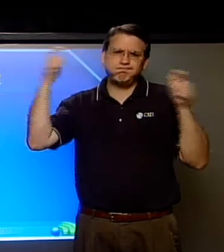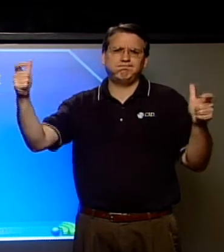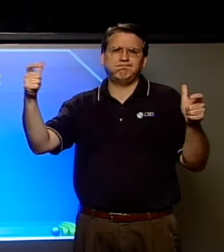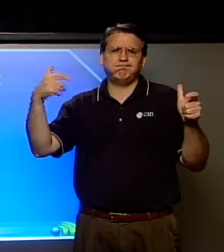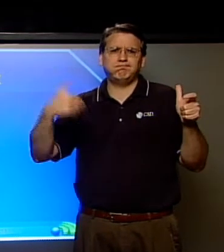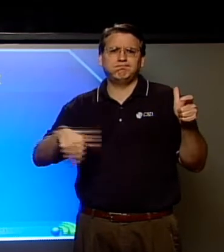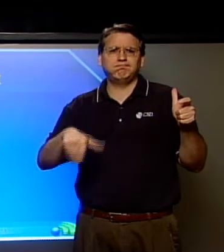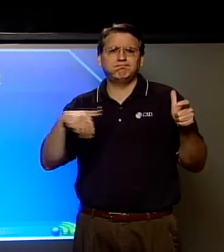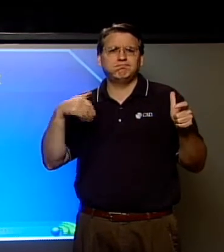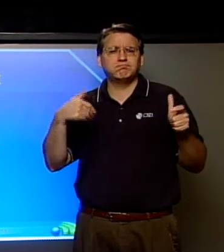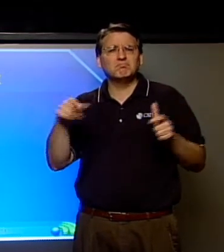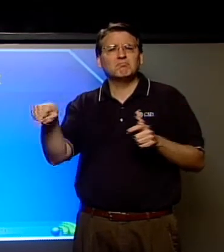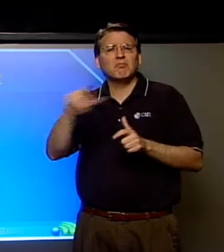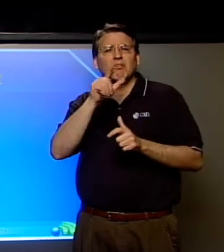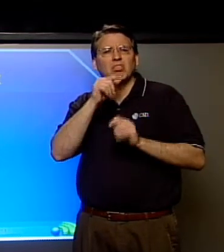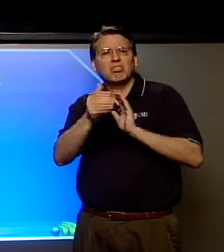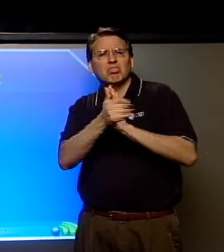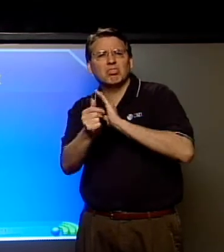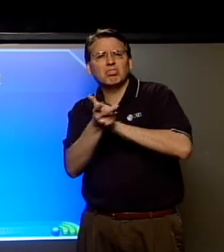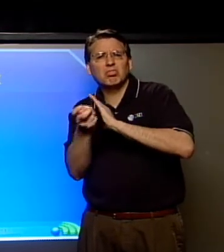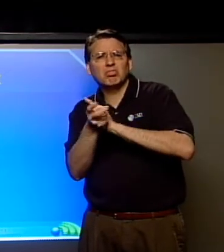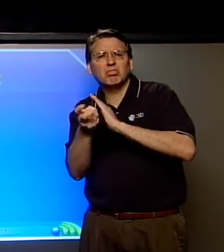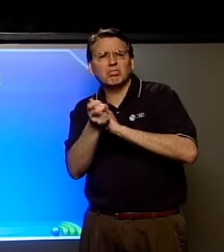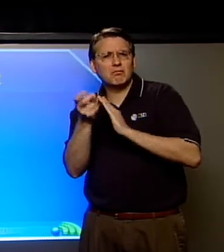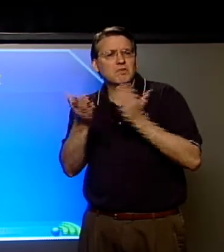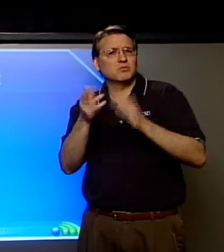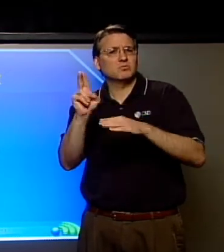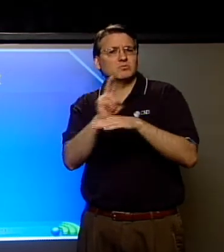and it could be because of identity theft.